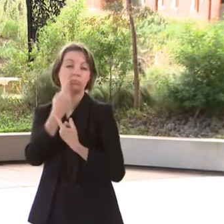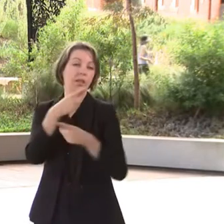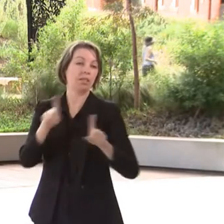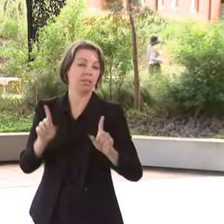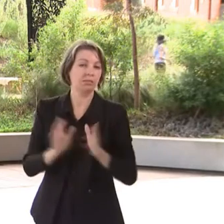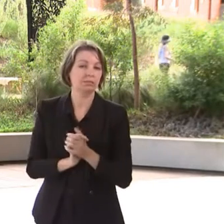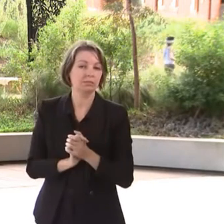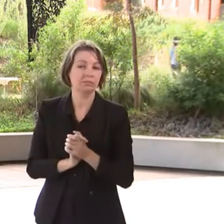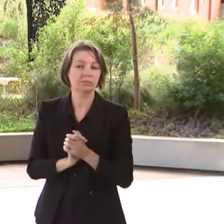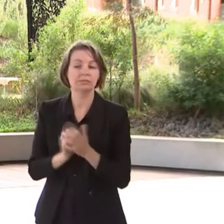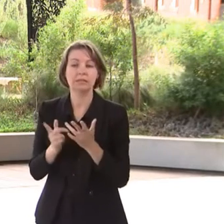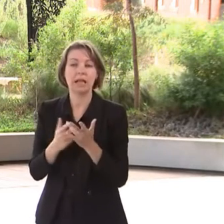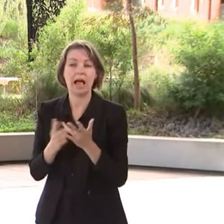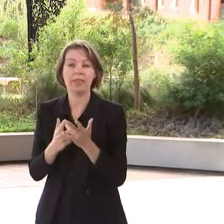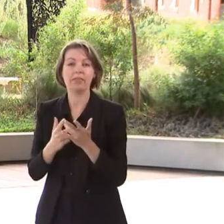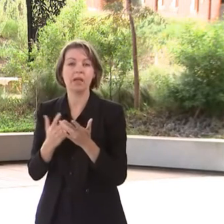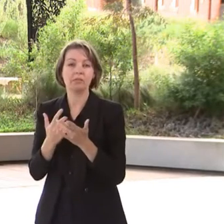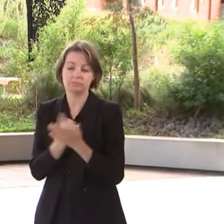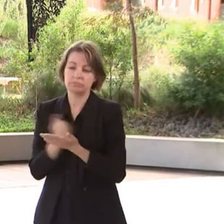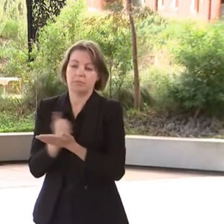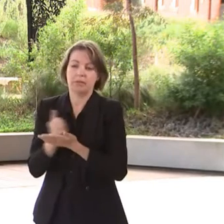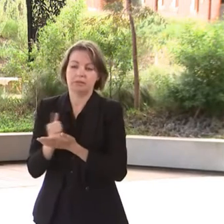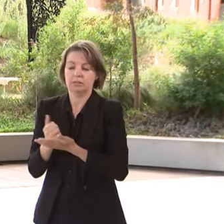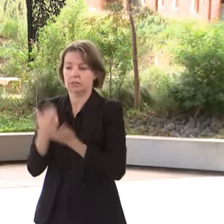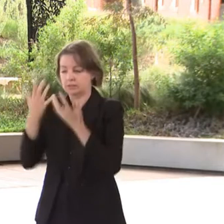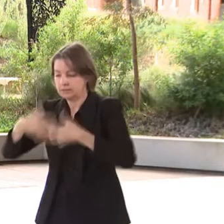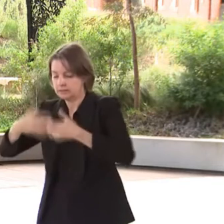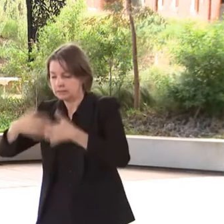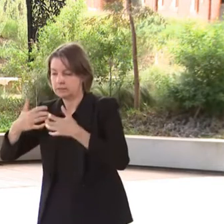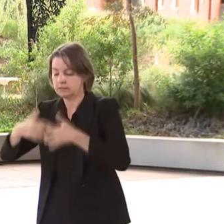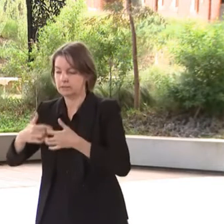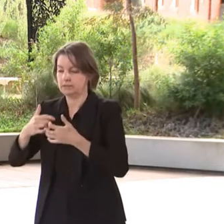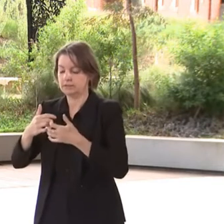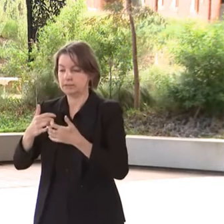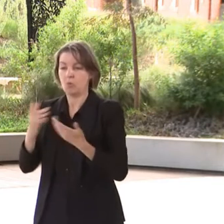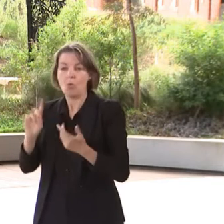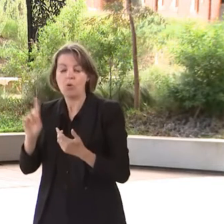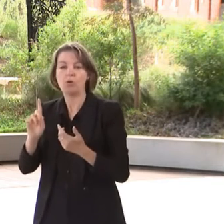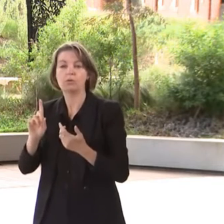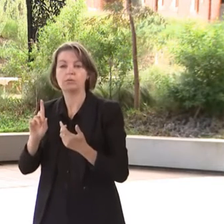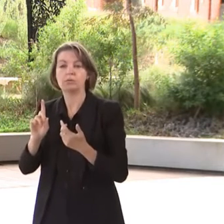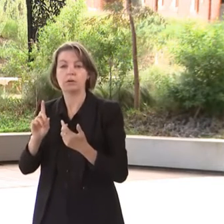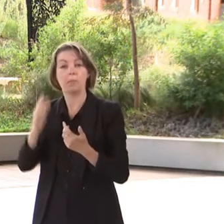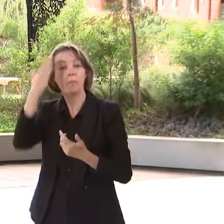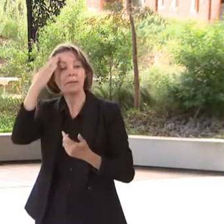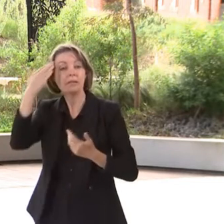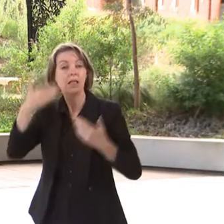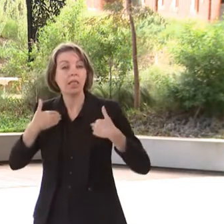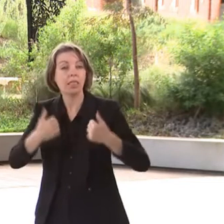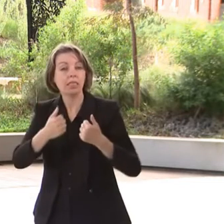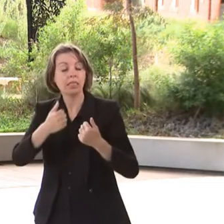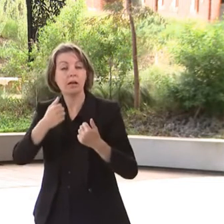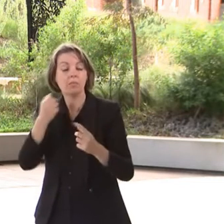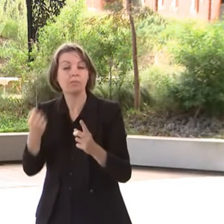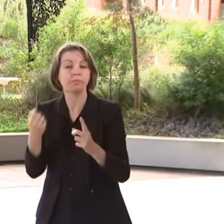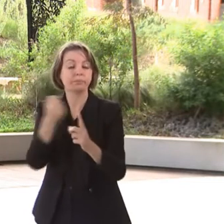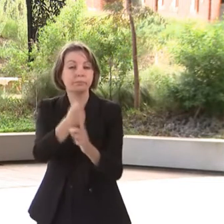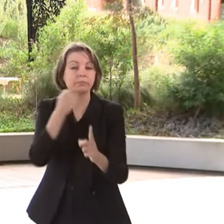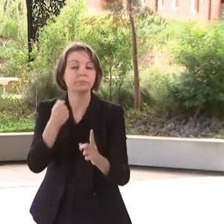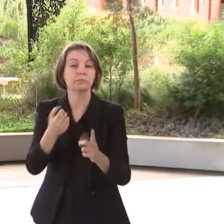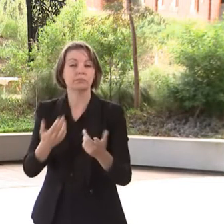other numbers that are not reported in the newspaper on the news every night. The impact on people's mental health, the impact on educational